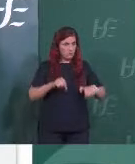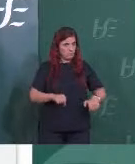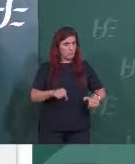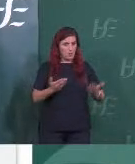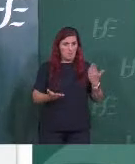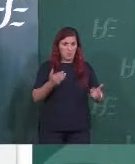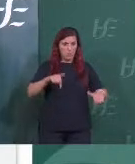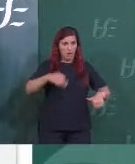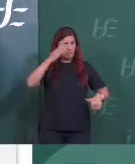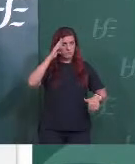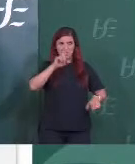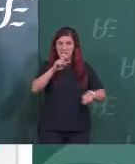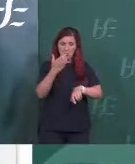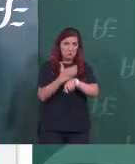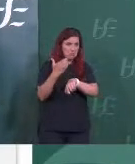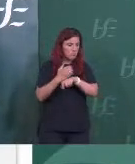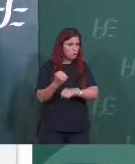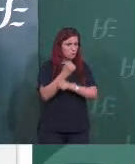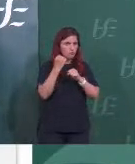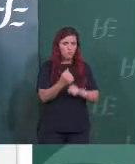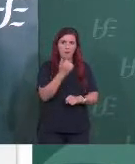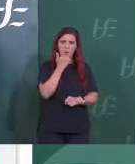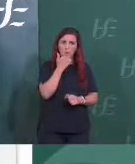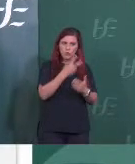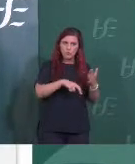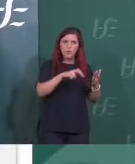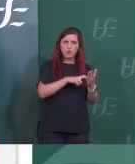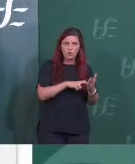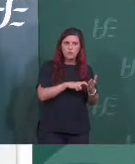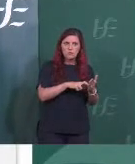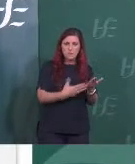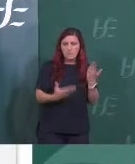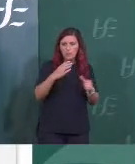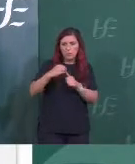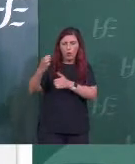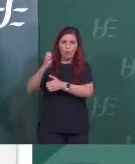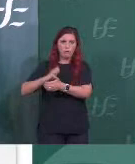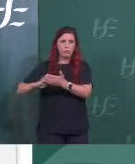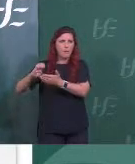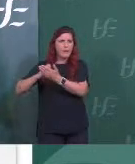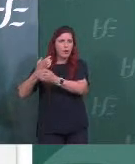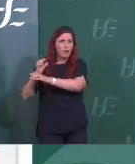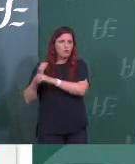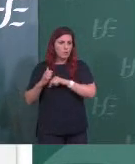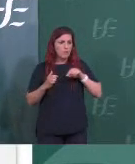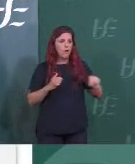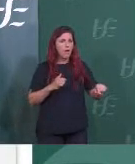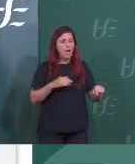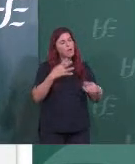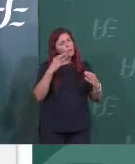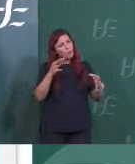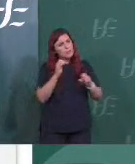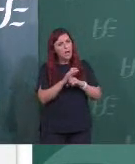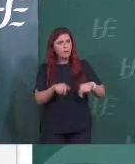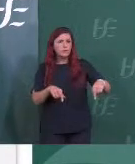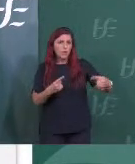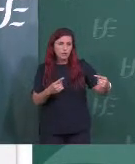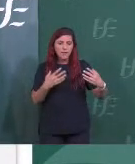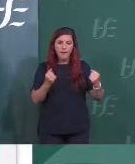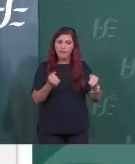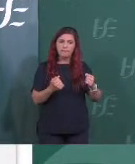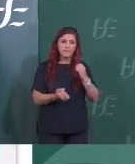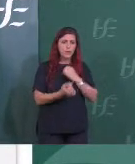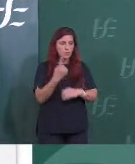Delta wave to similarly ensure high levels of uptake among our younger population, notwithstanding the challenges that may entail. The